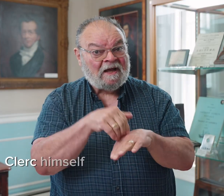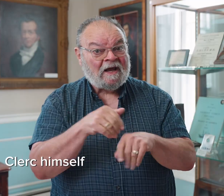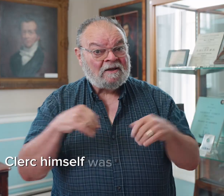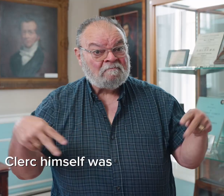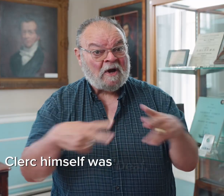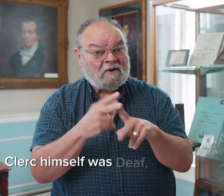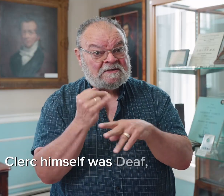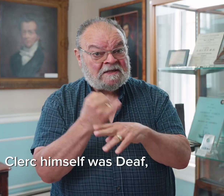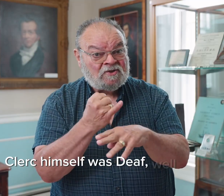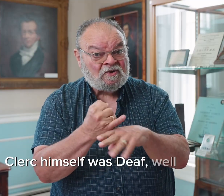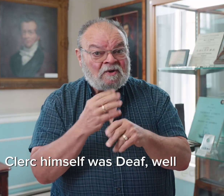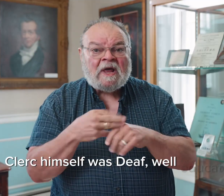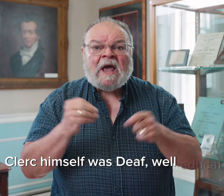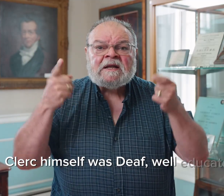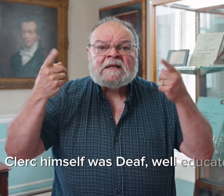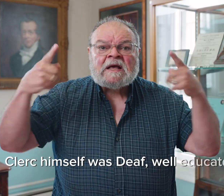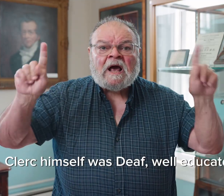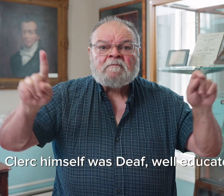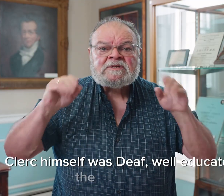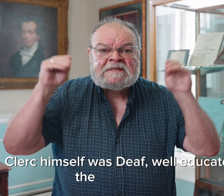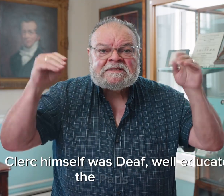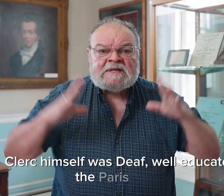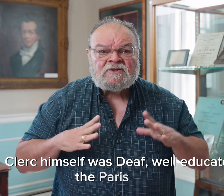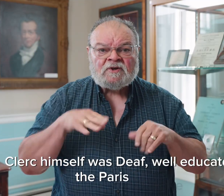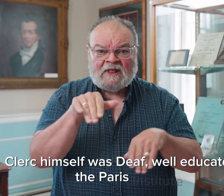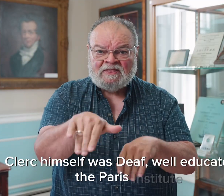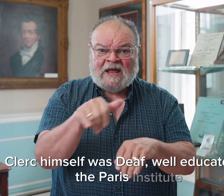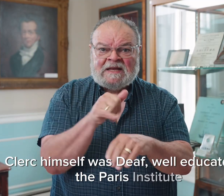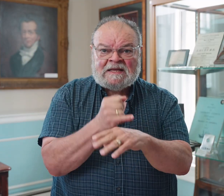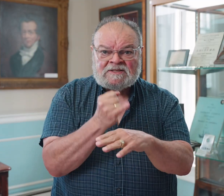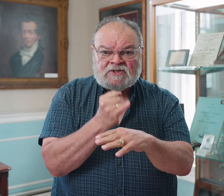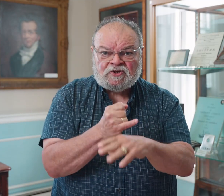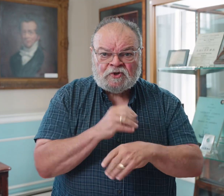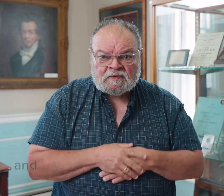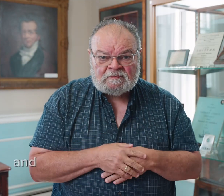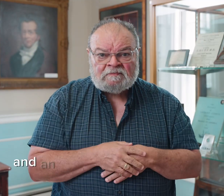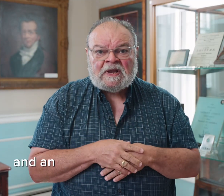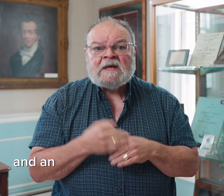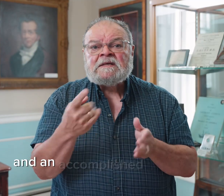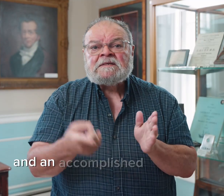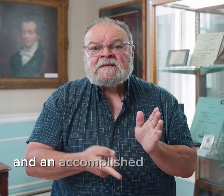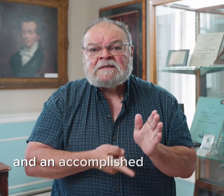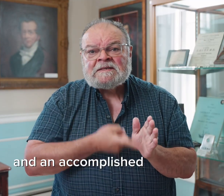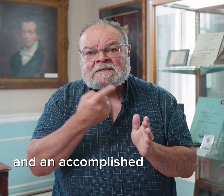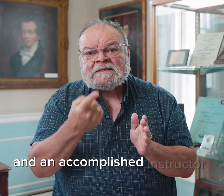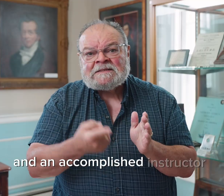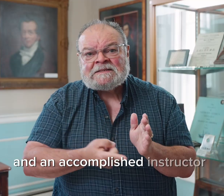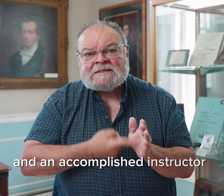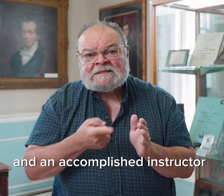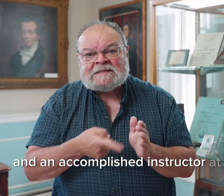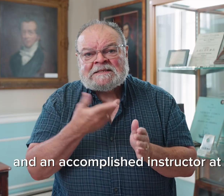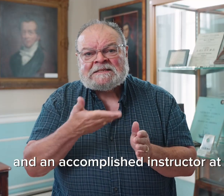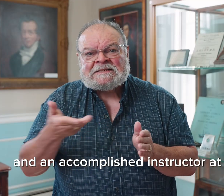was deaf, well educated at the Paris Institute, and an accomplished instructor at the